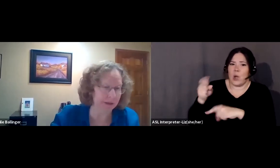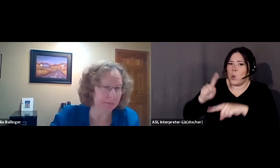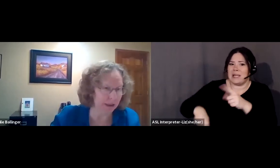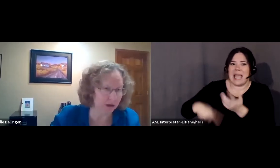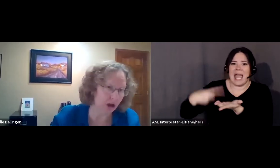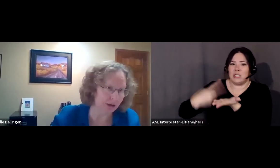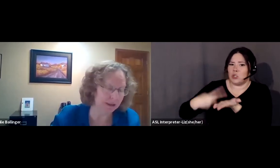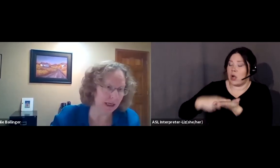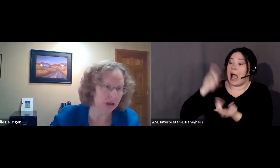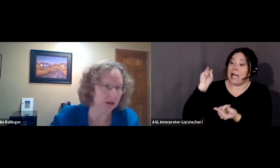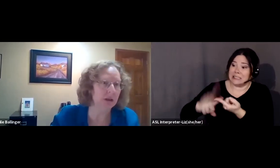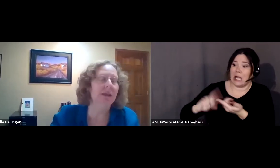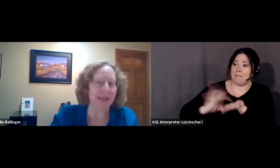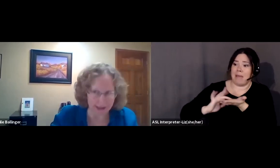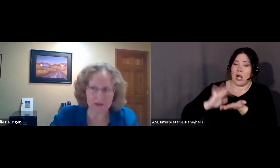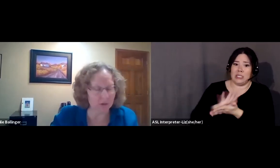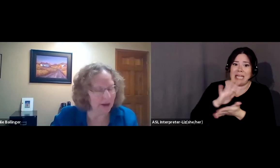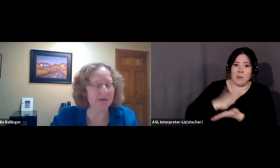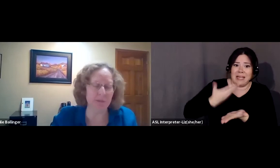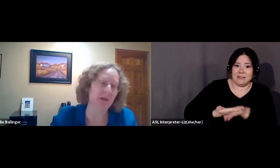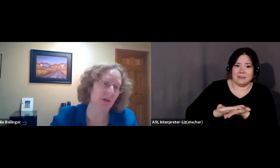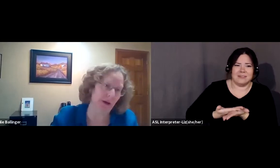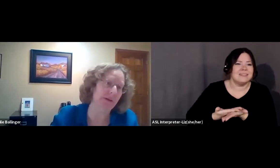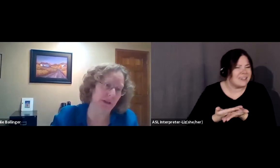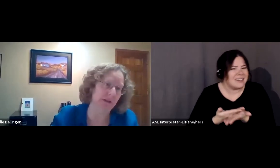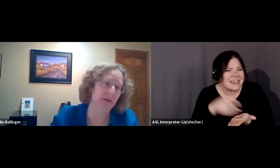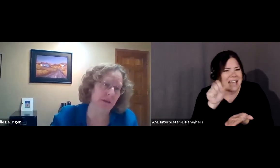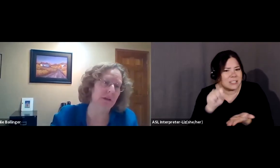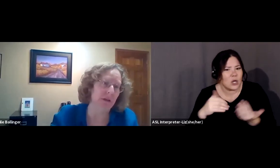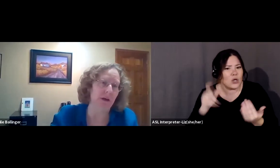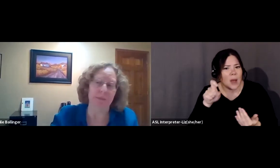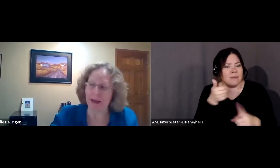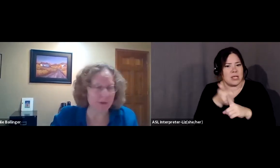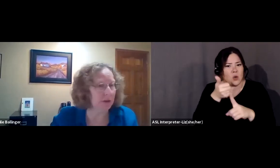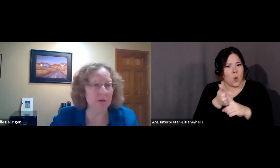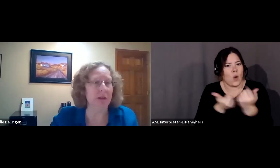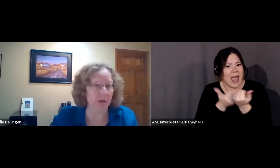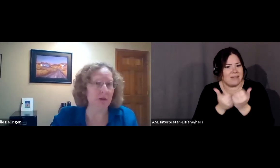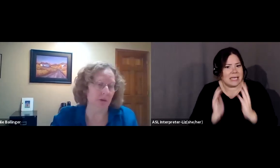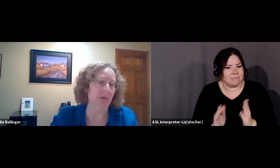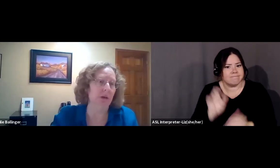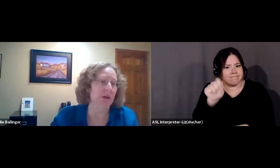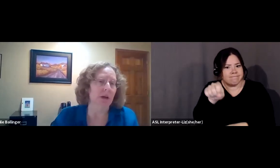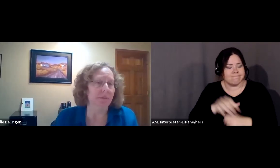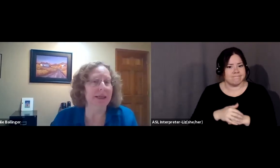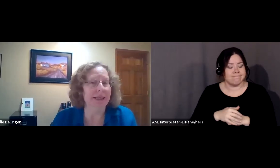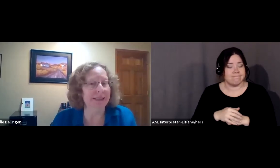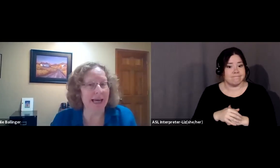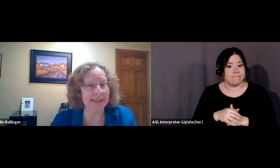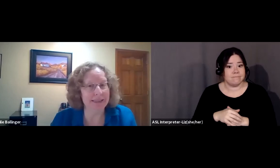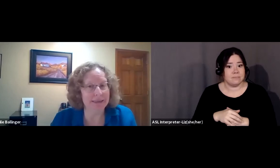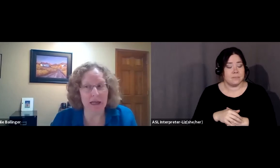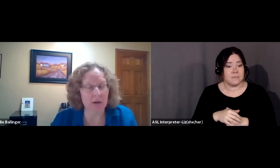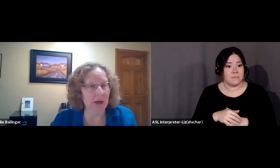the complete medical documentation, yes, you have to be your own advocate. Absolutely you do,